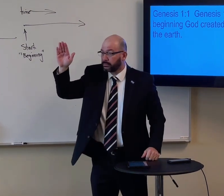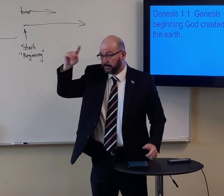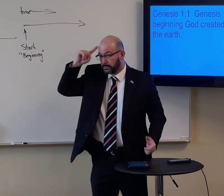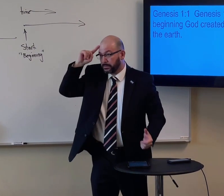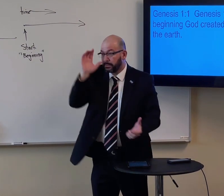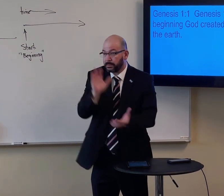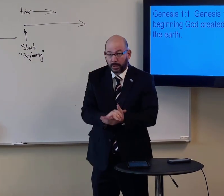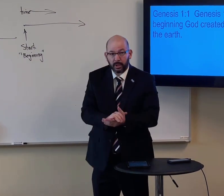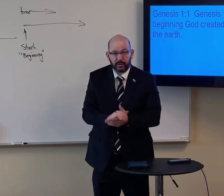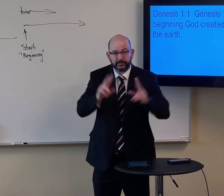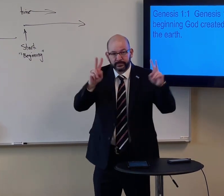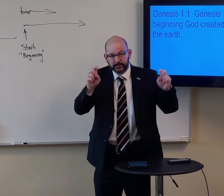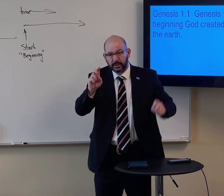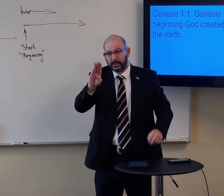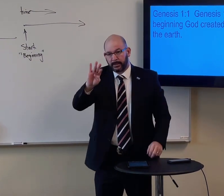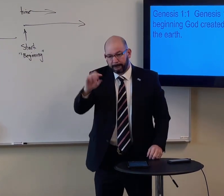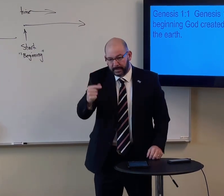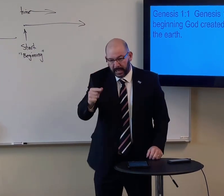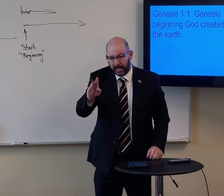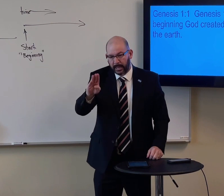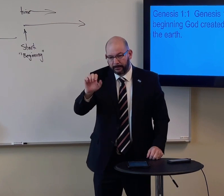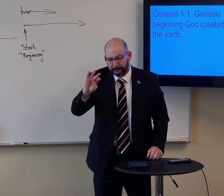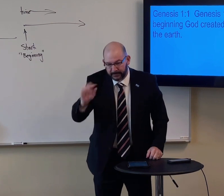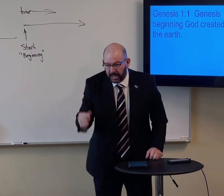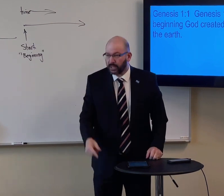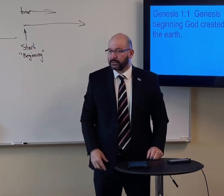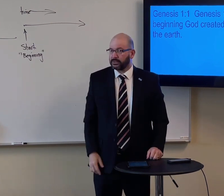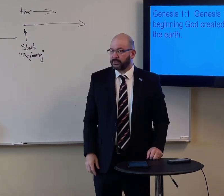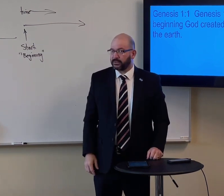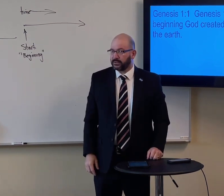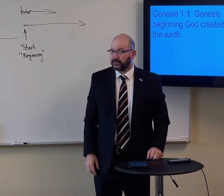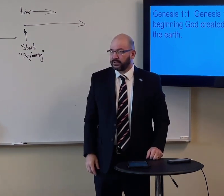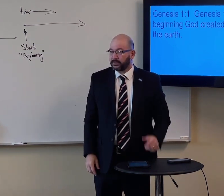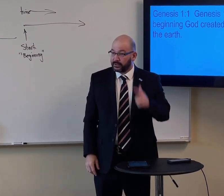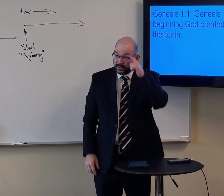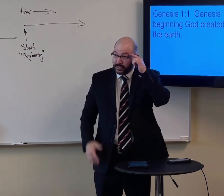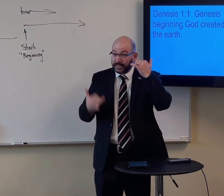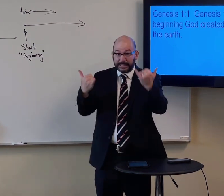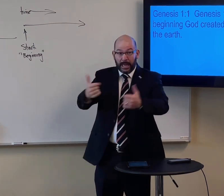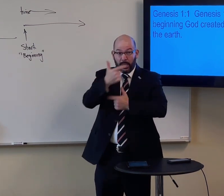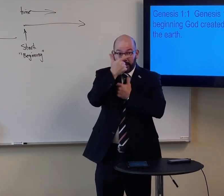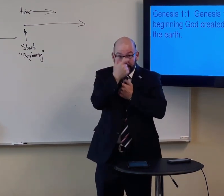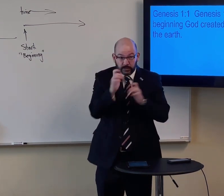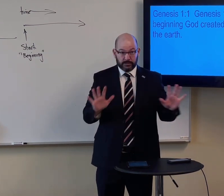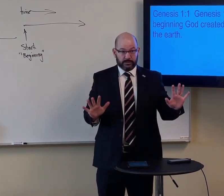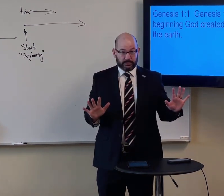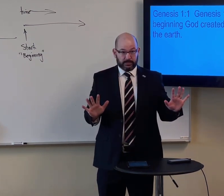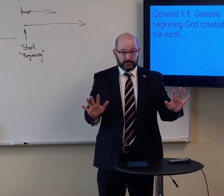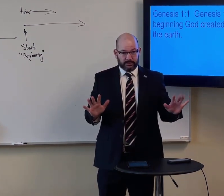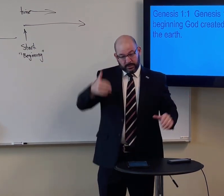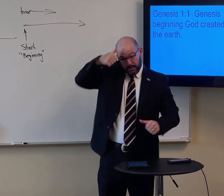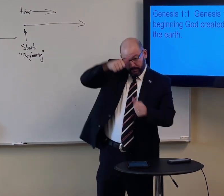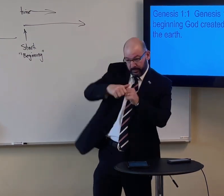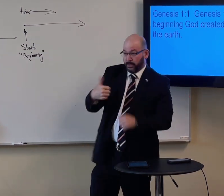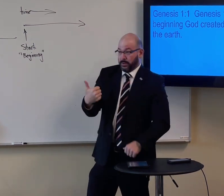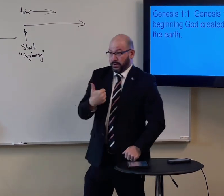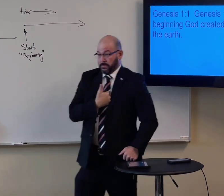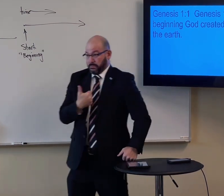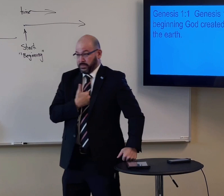and they believe the big bang stuff. Now, you watch TV? Are you